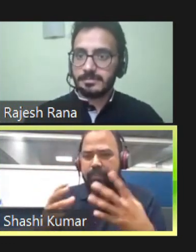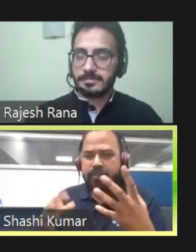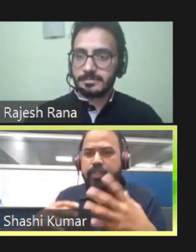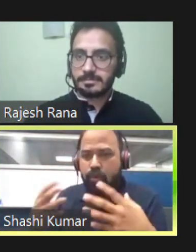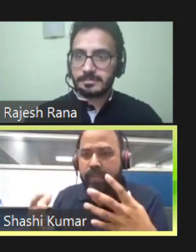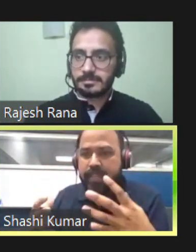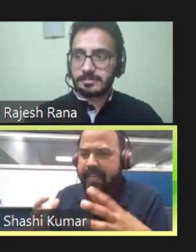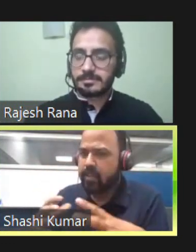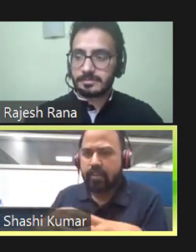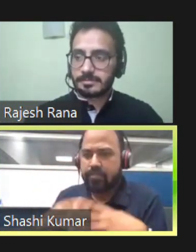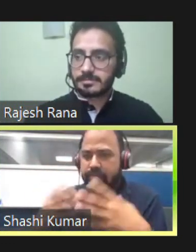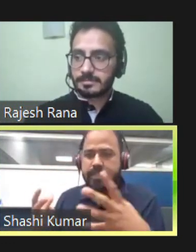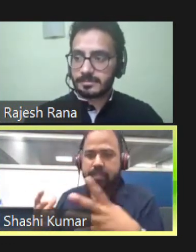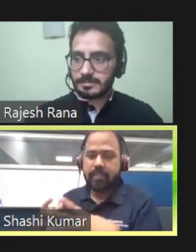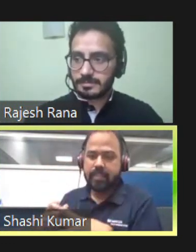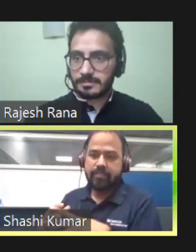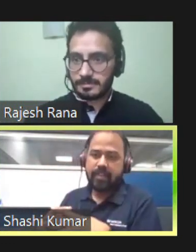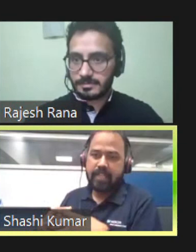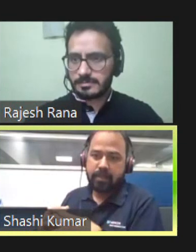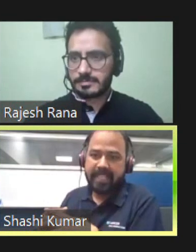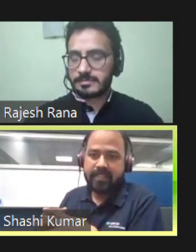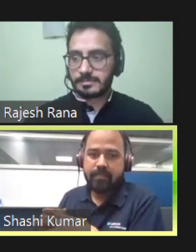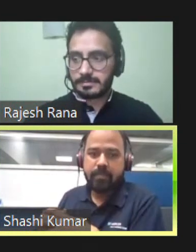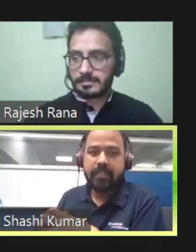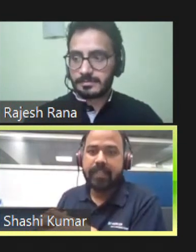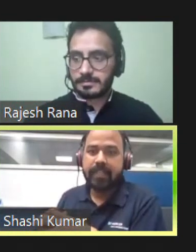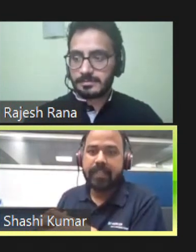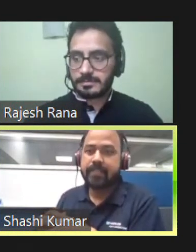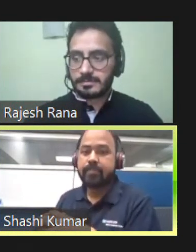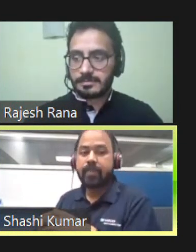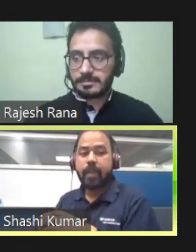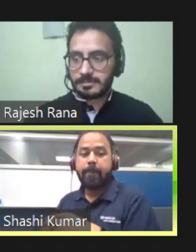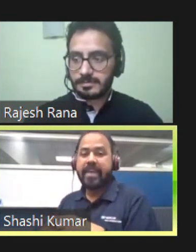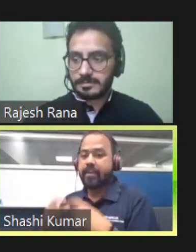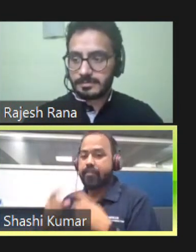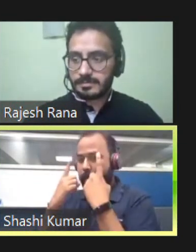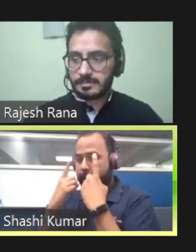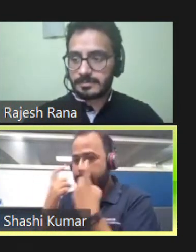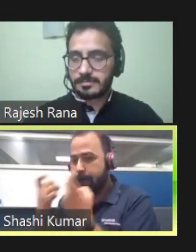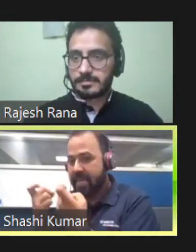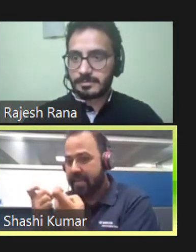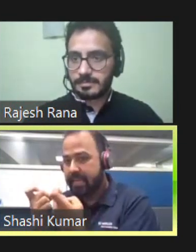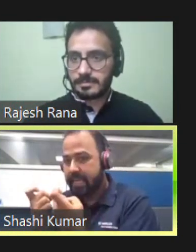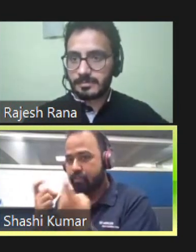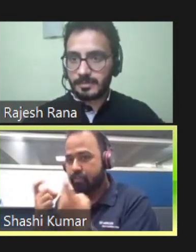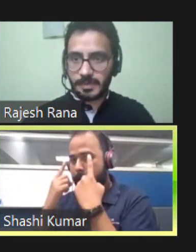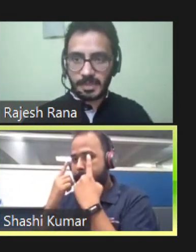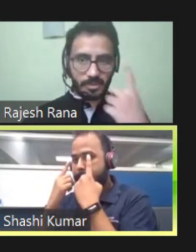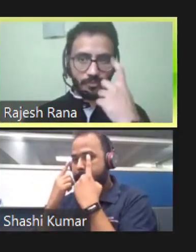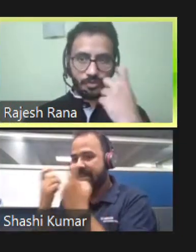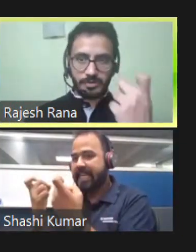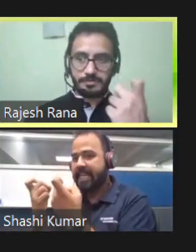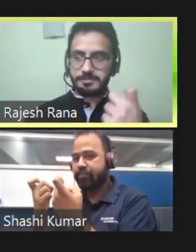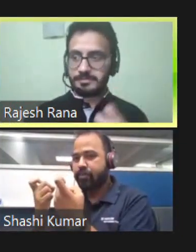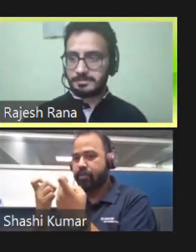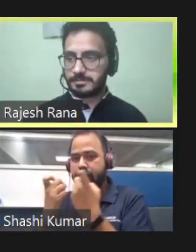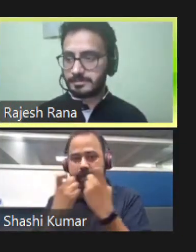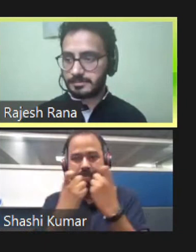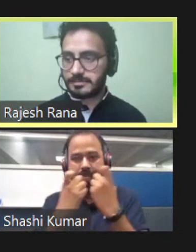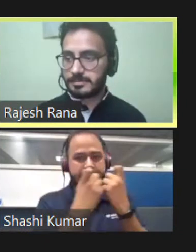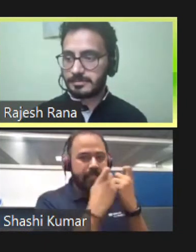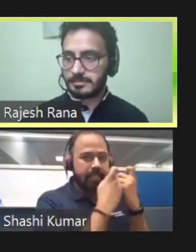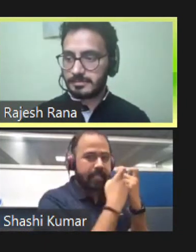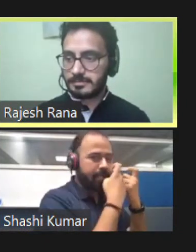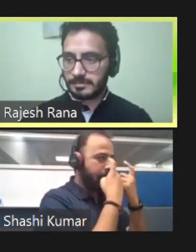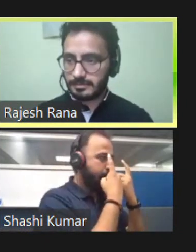you have to be slow with that, not fast in a fast pace, but yes, be careful. Be careful. Be careful,